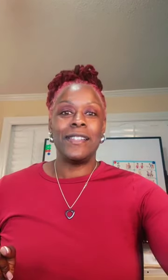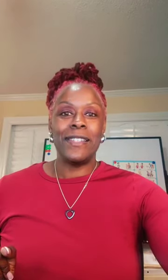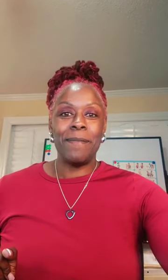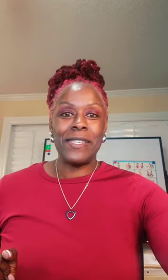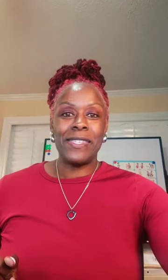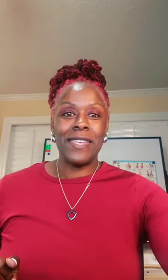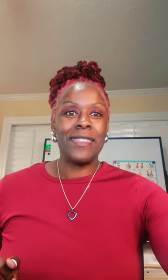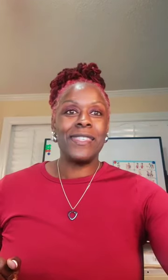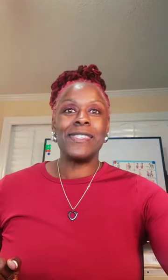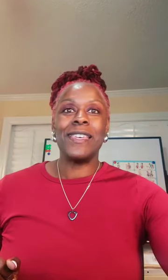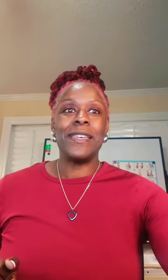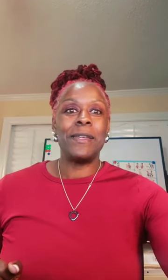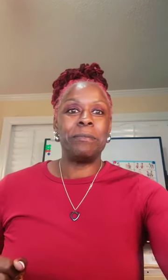Let me set this up.